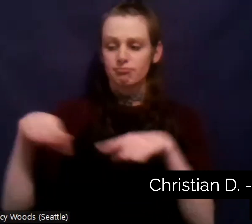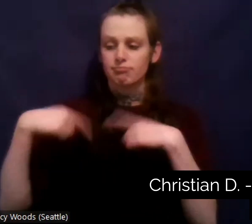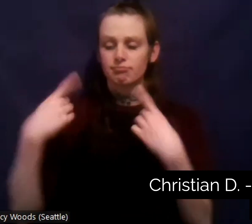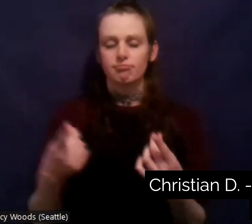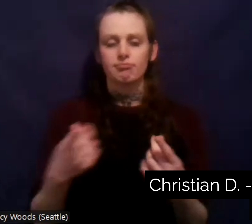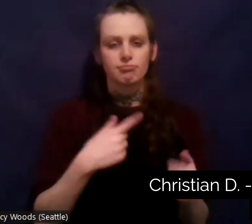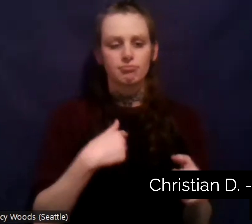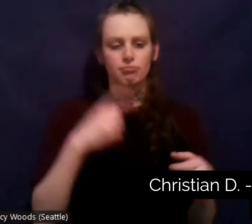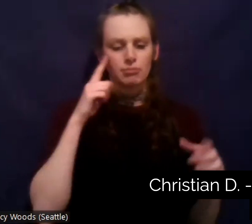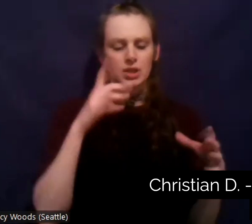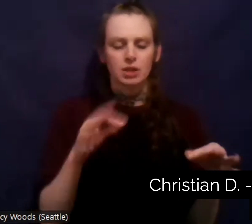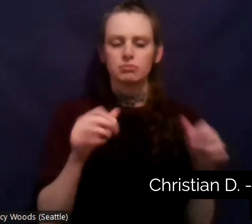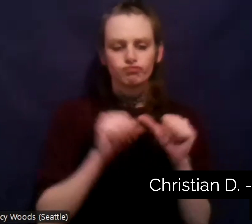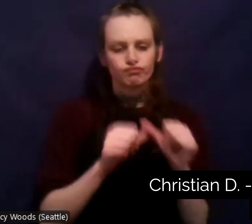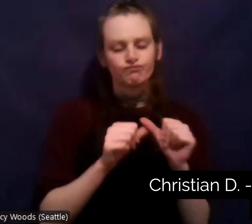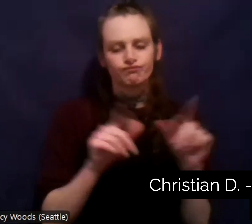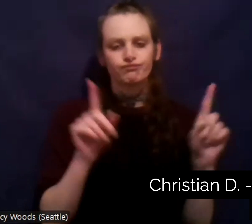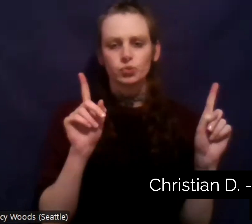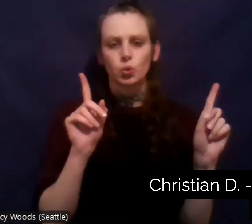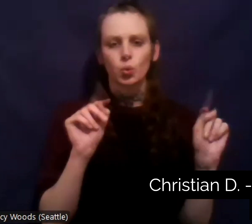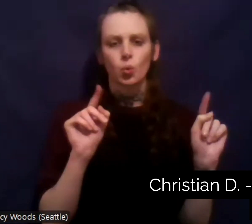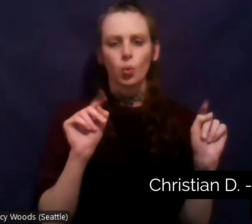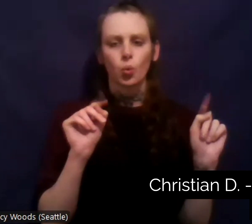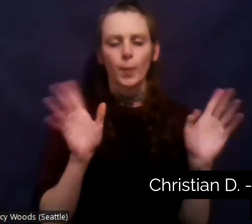to continue to go to meetings,